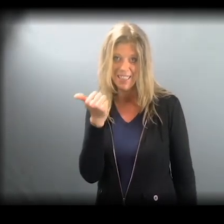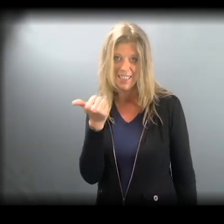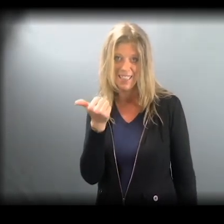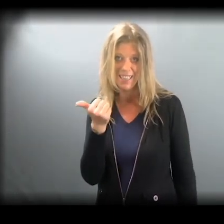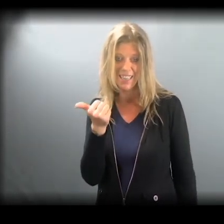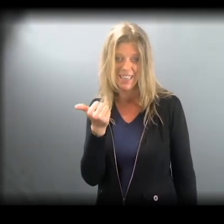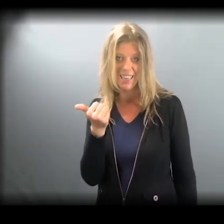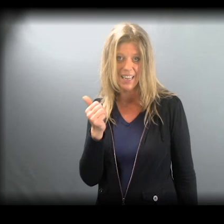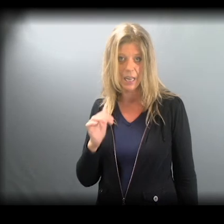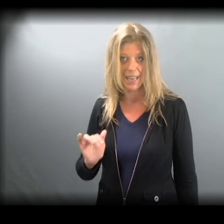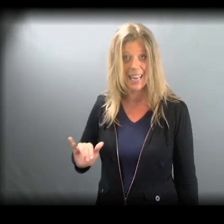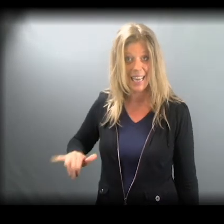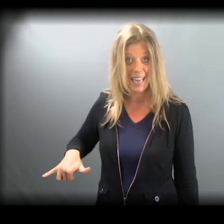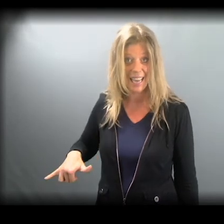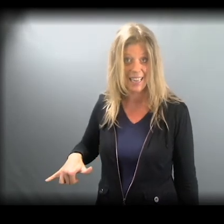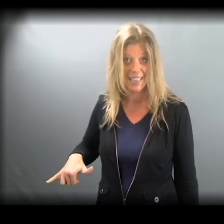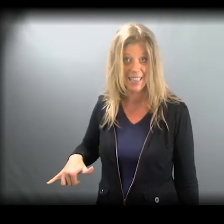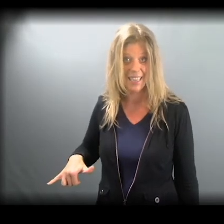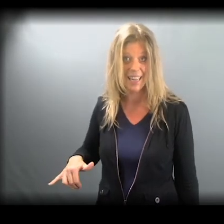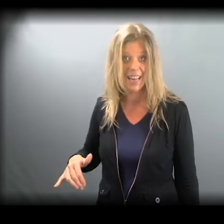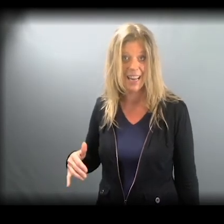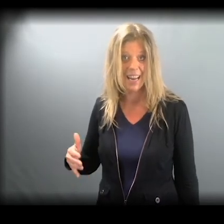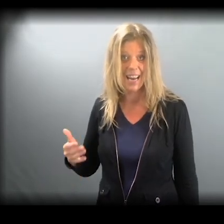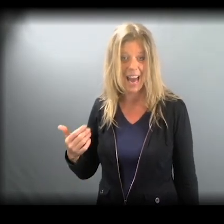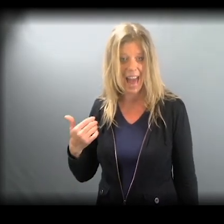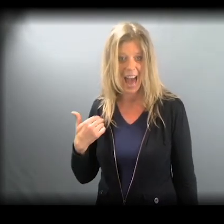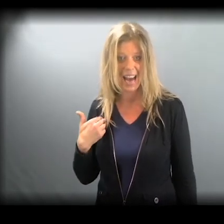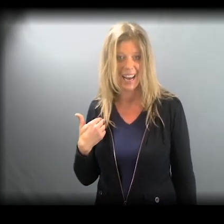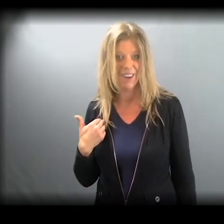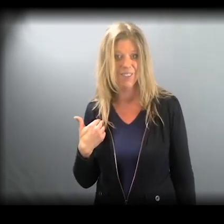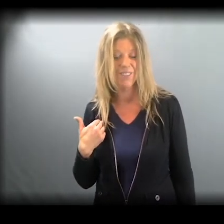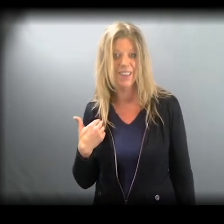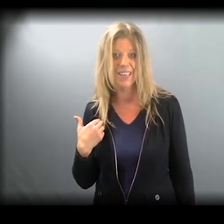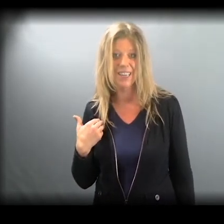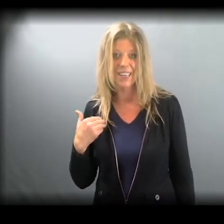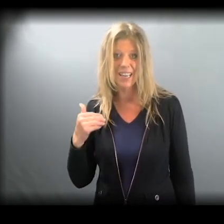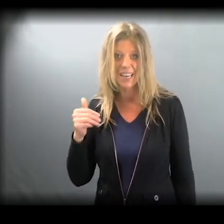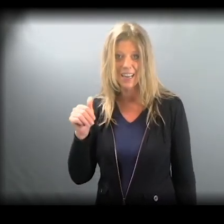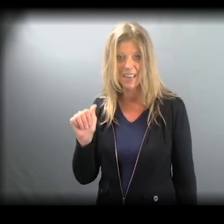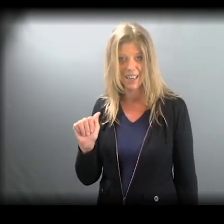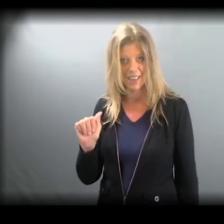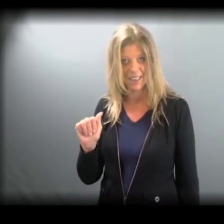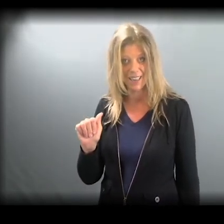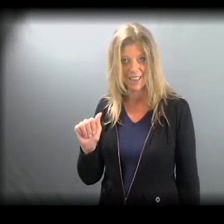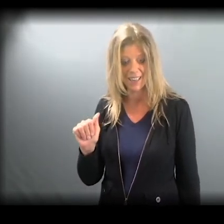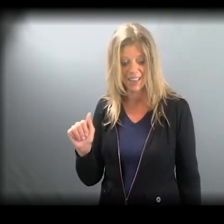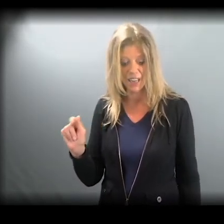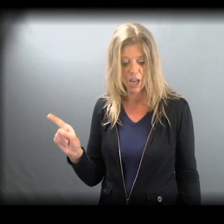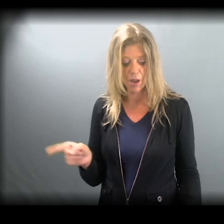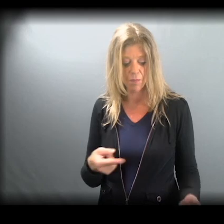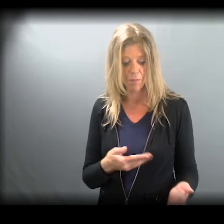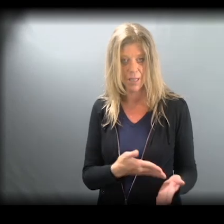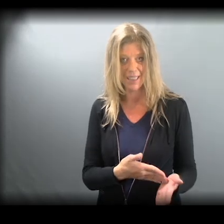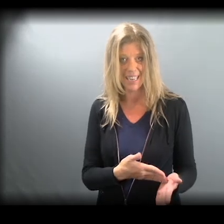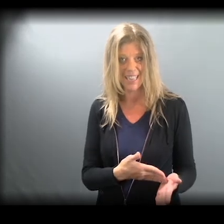secrets, yet have $1